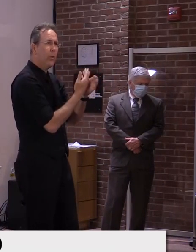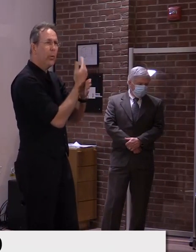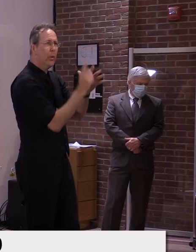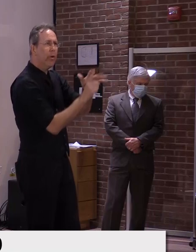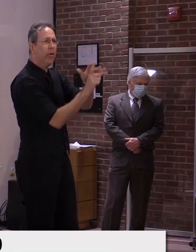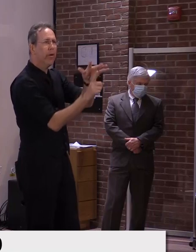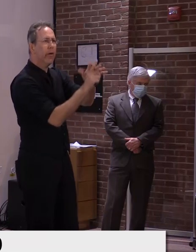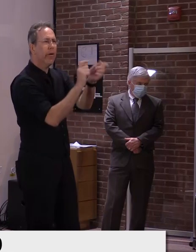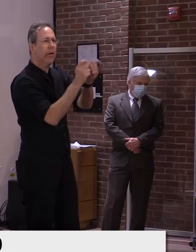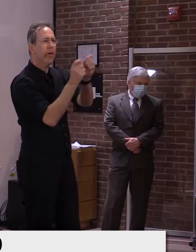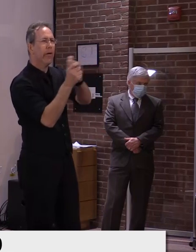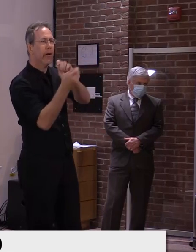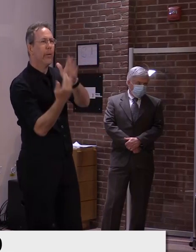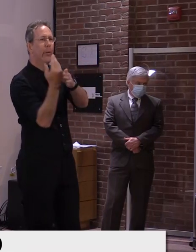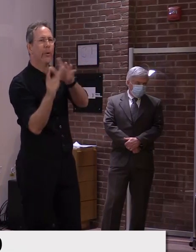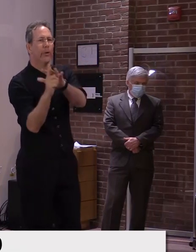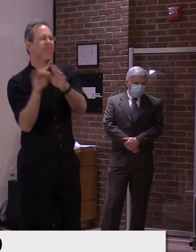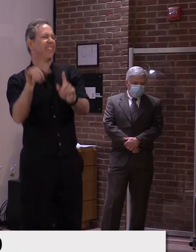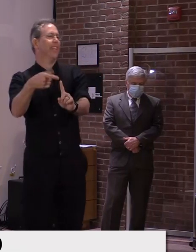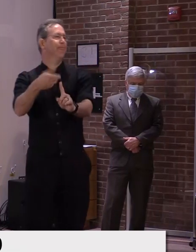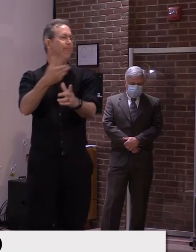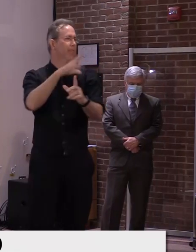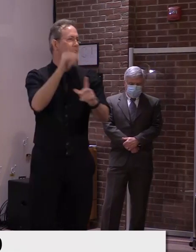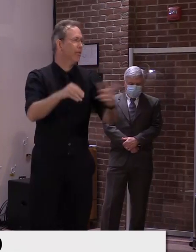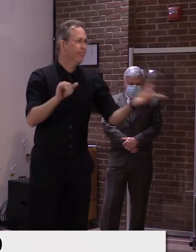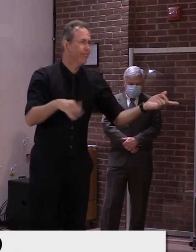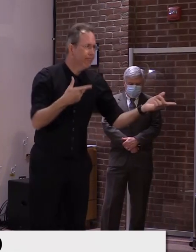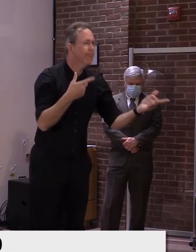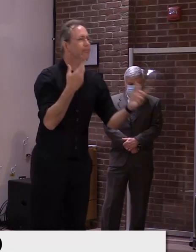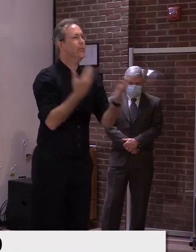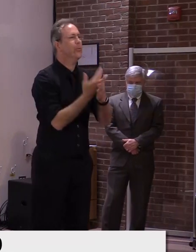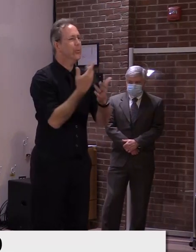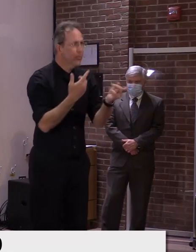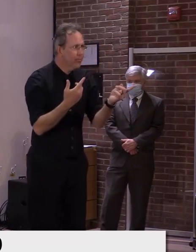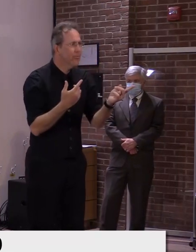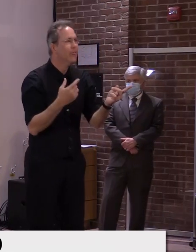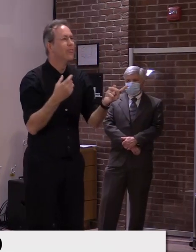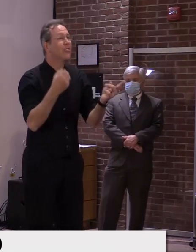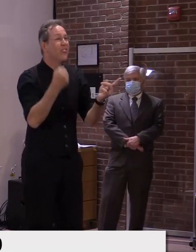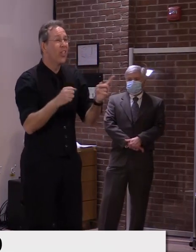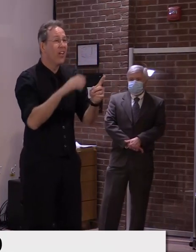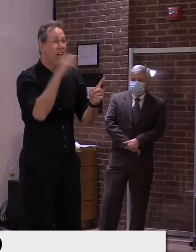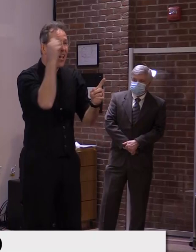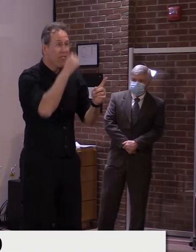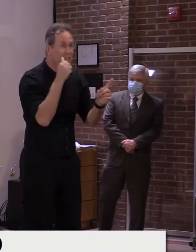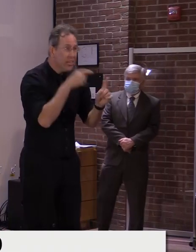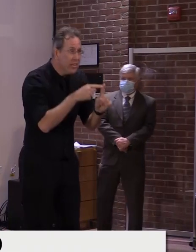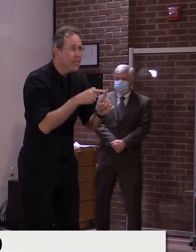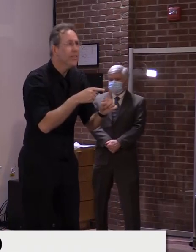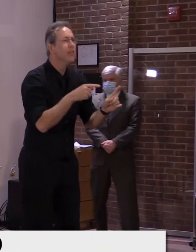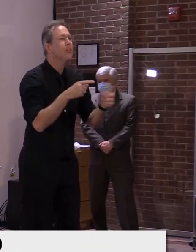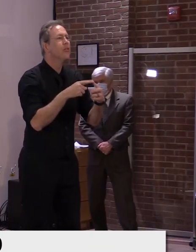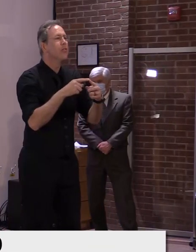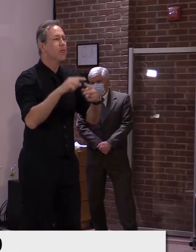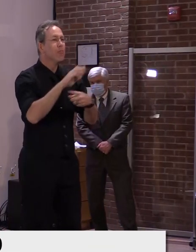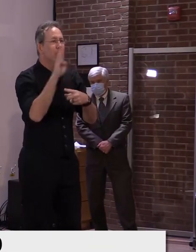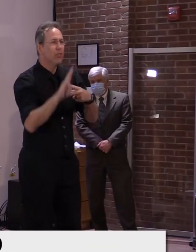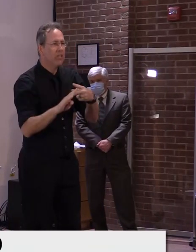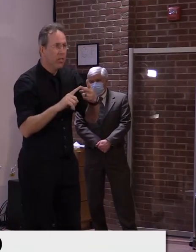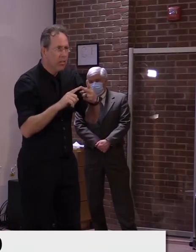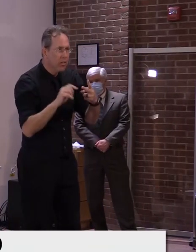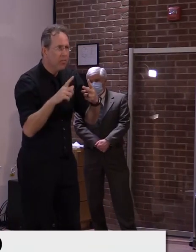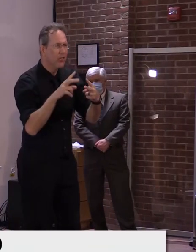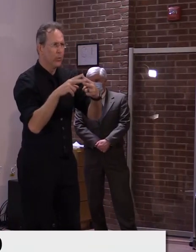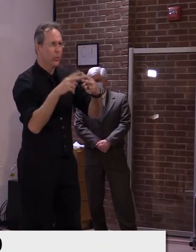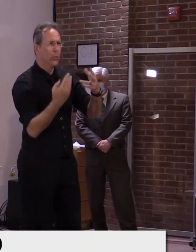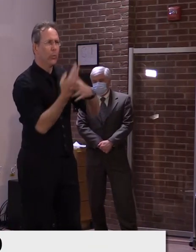we are most concerned about are the South African and the Brazilian when it comes to being able to at